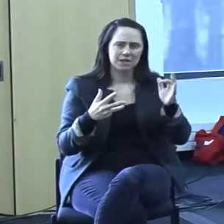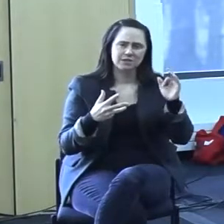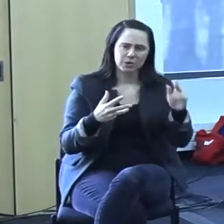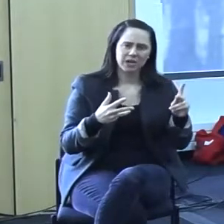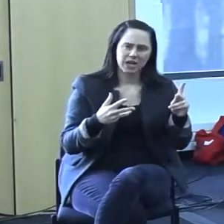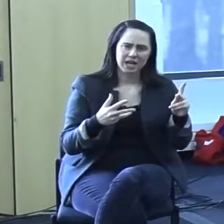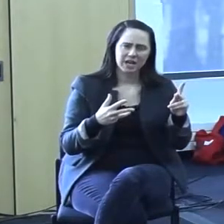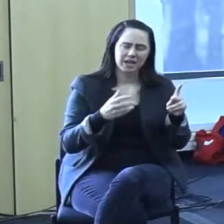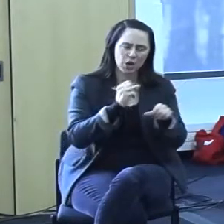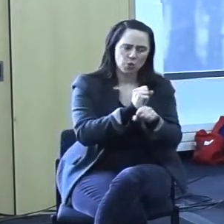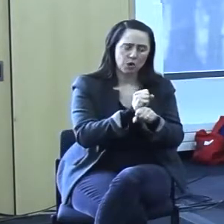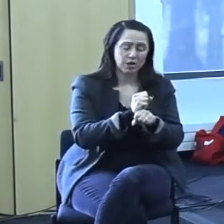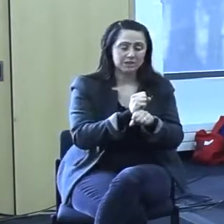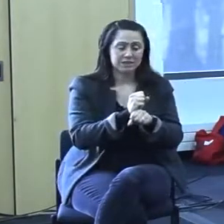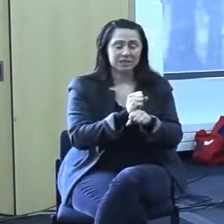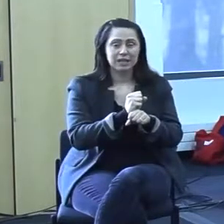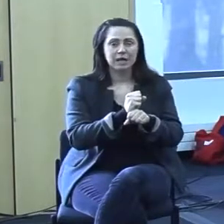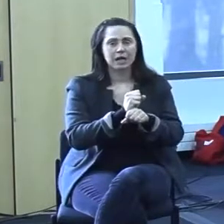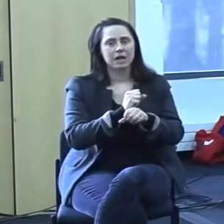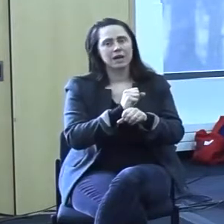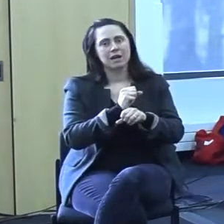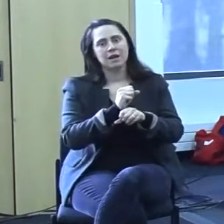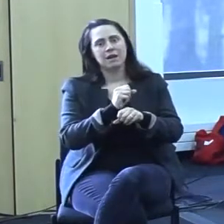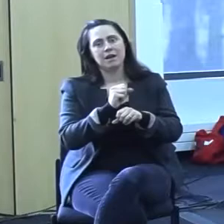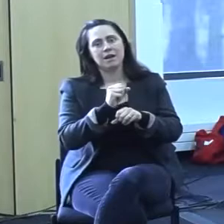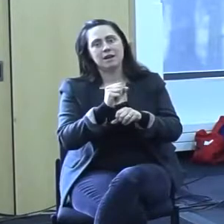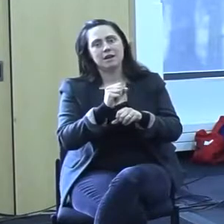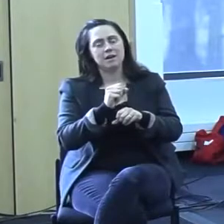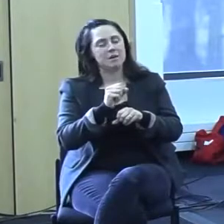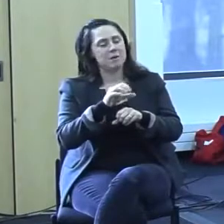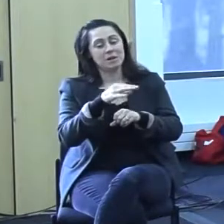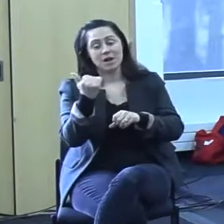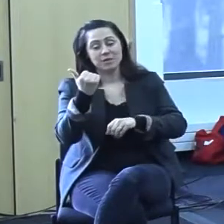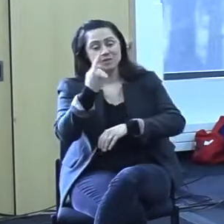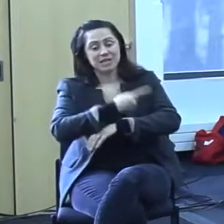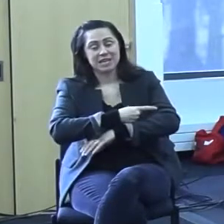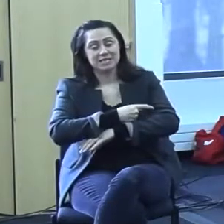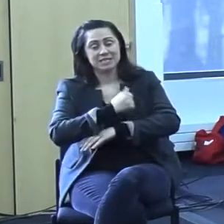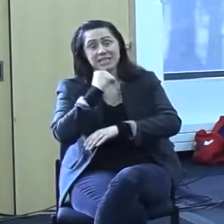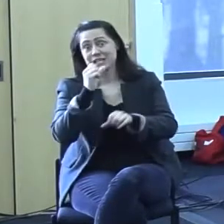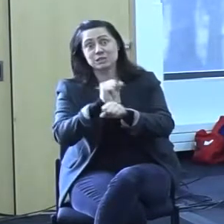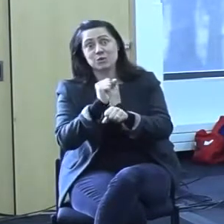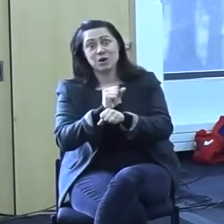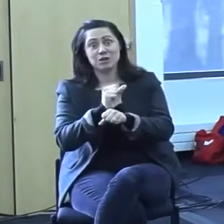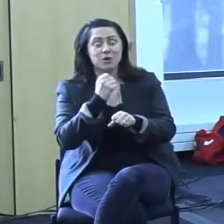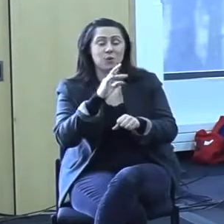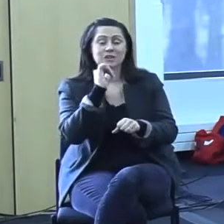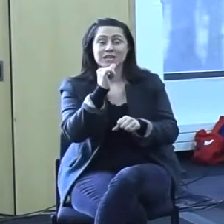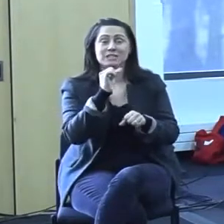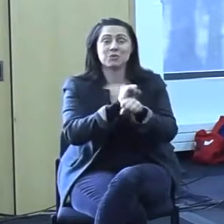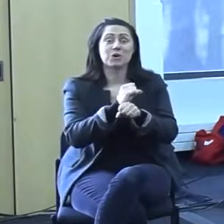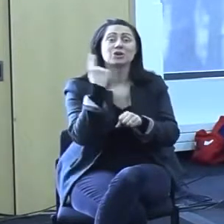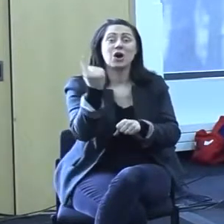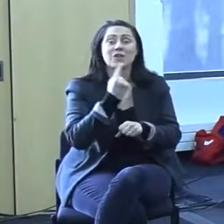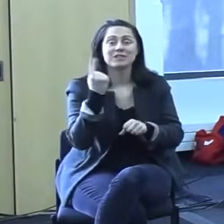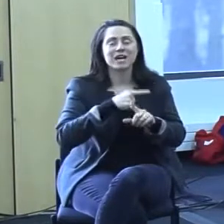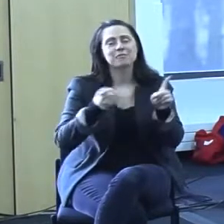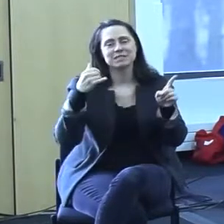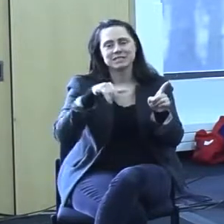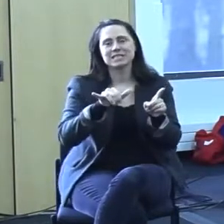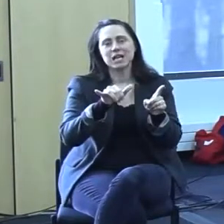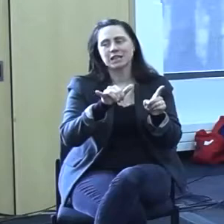okay, it works sometimes, and it works other days, but why not all the time? But